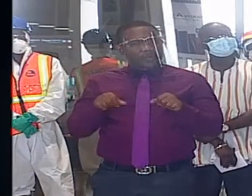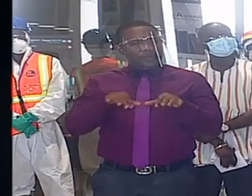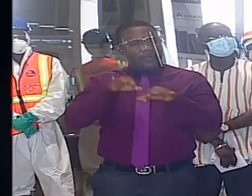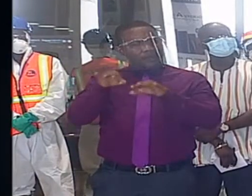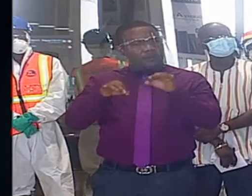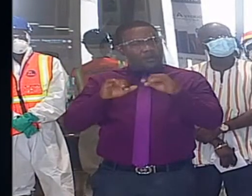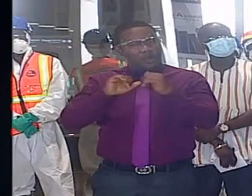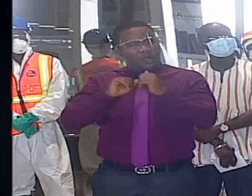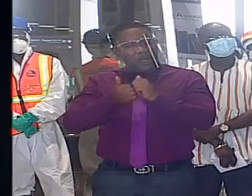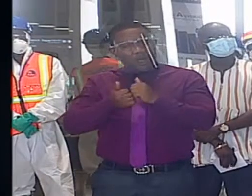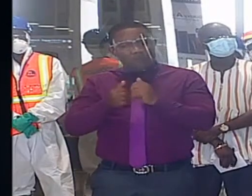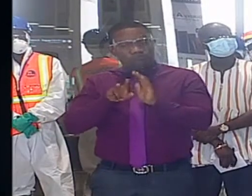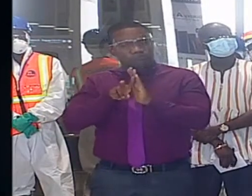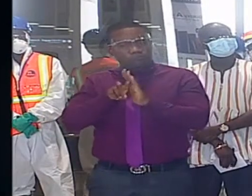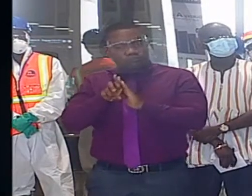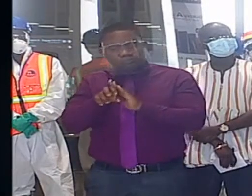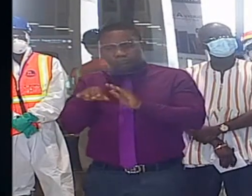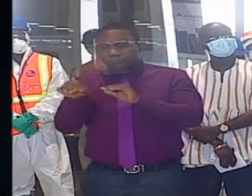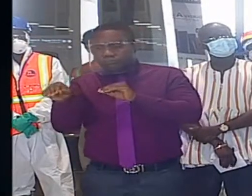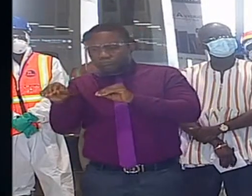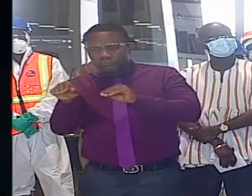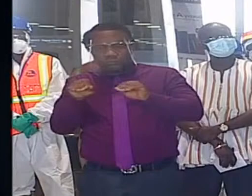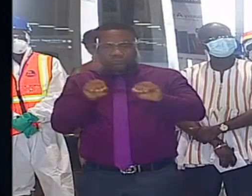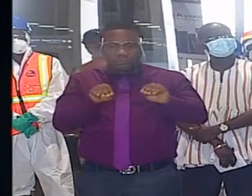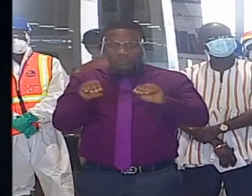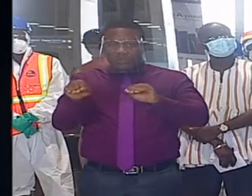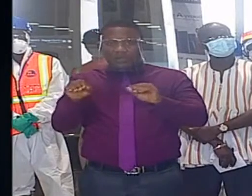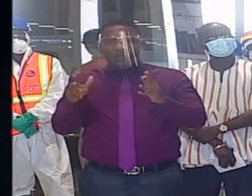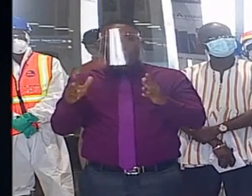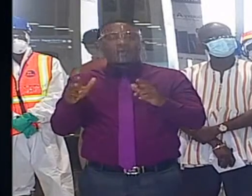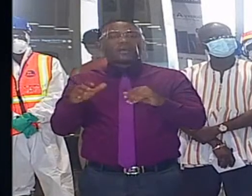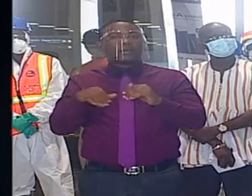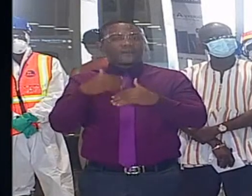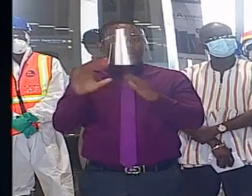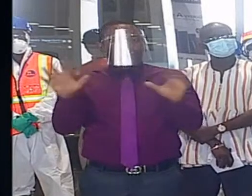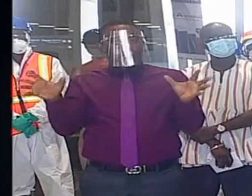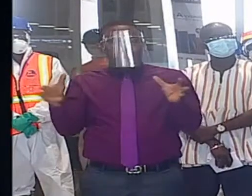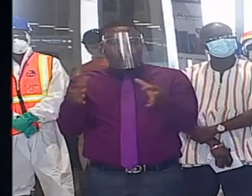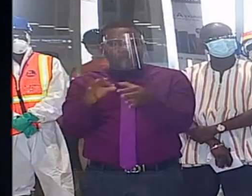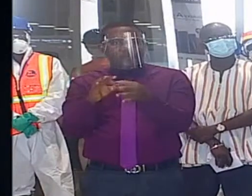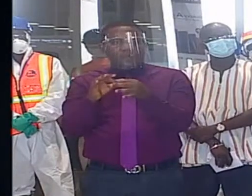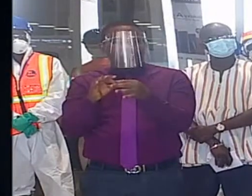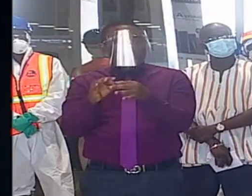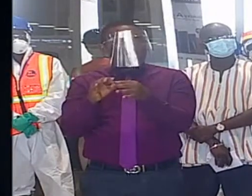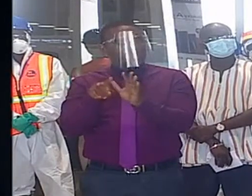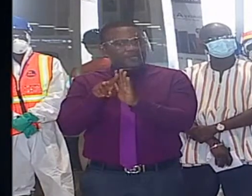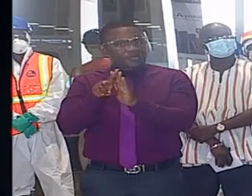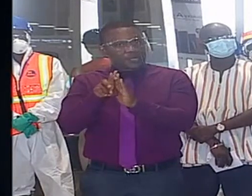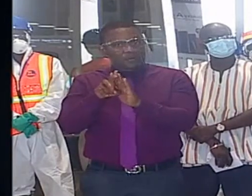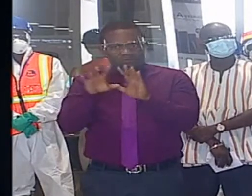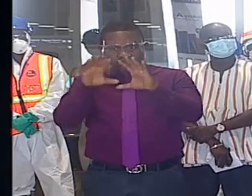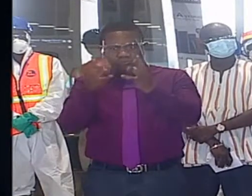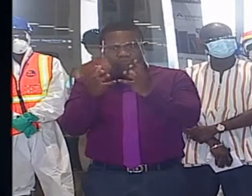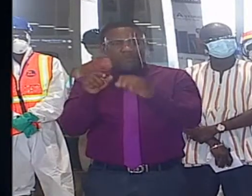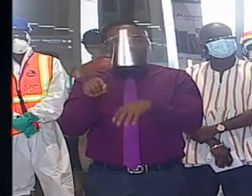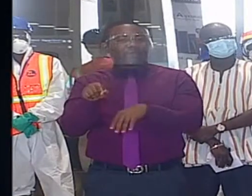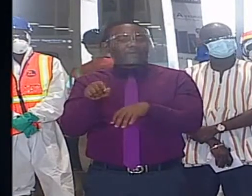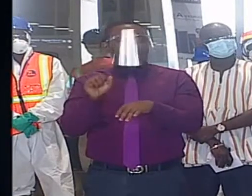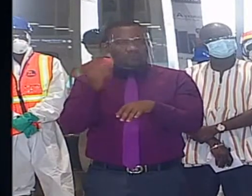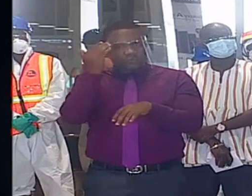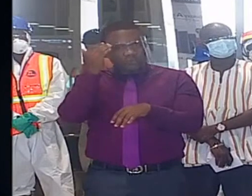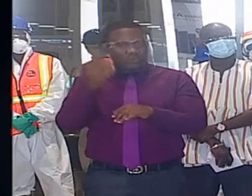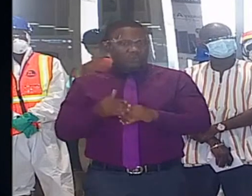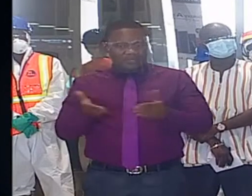virus that over time, when you put together, you can have what we refer to as a complete genome, which is the whole map of the virus. Here at the